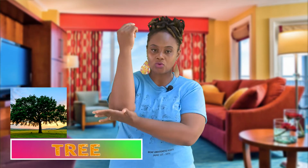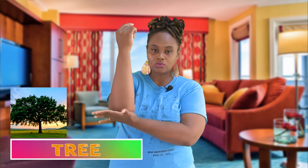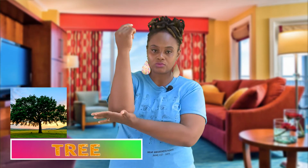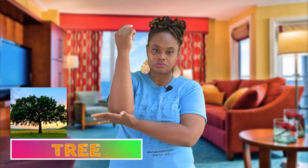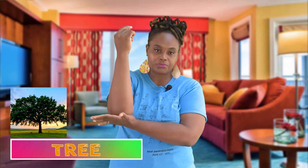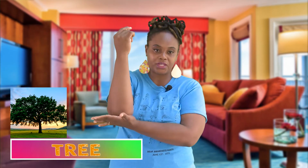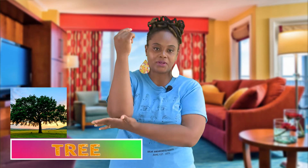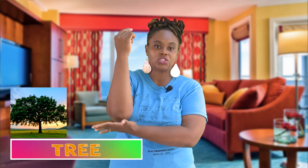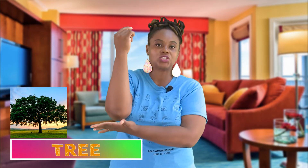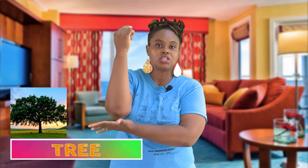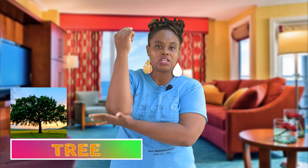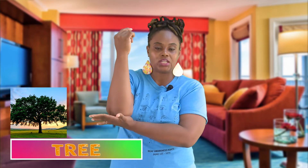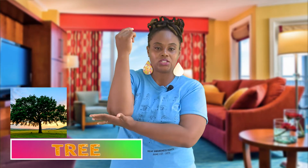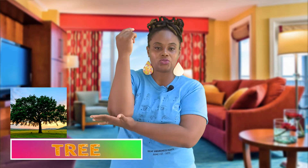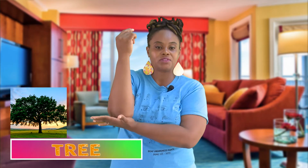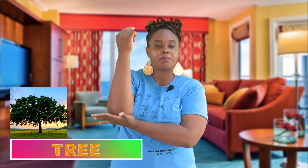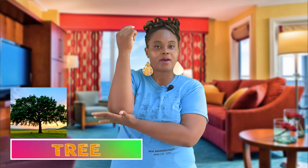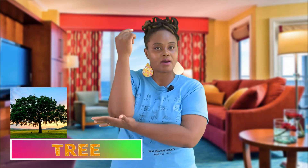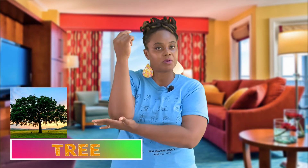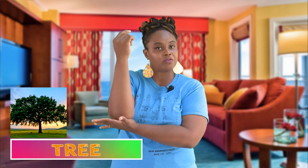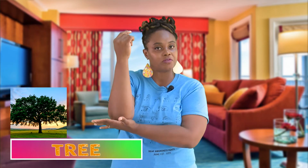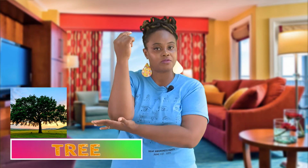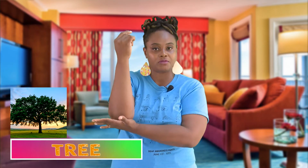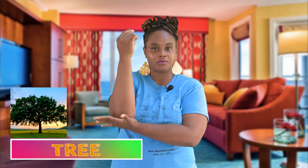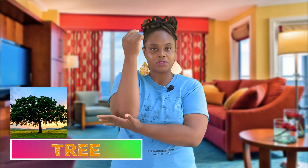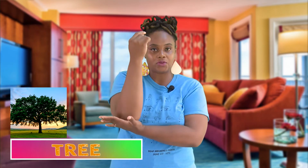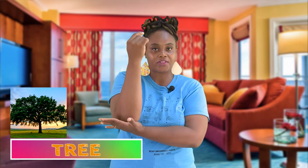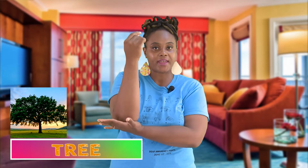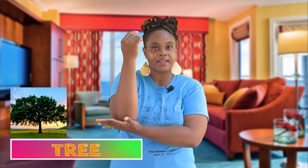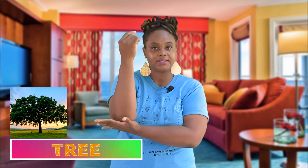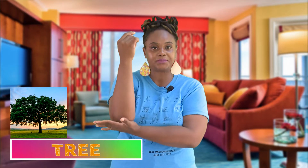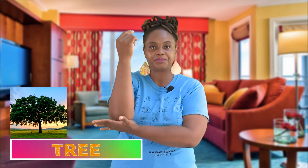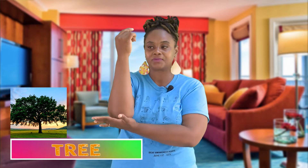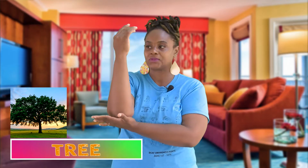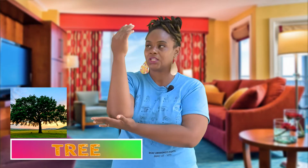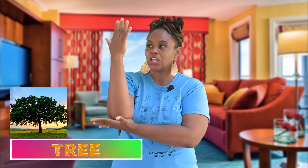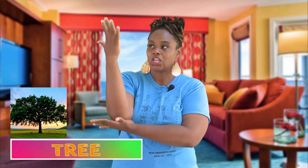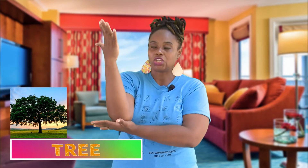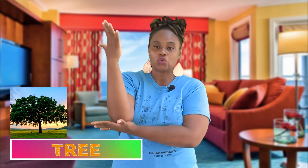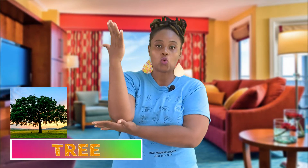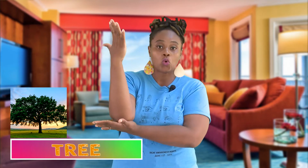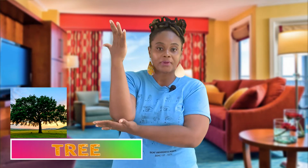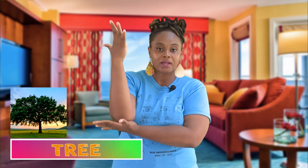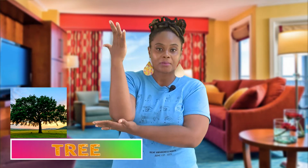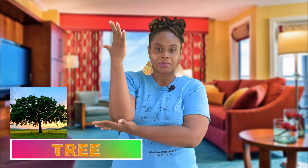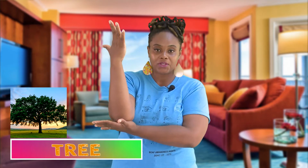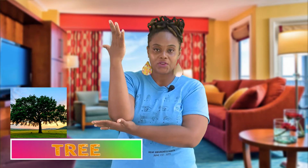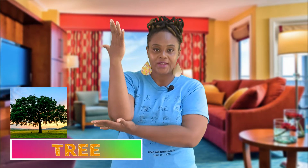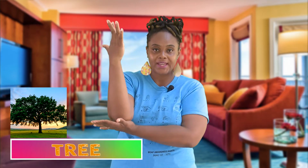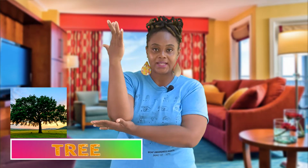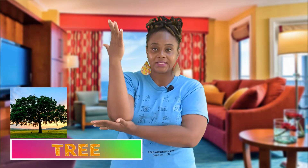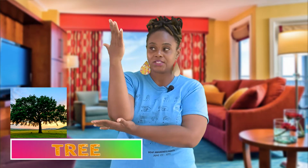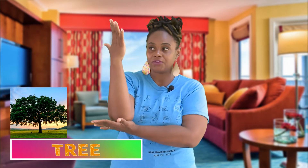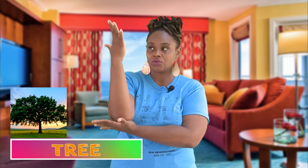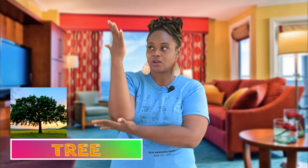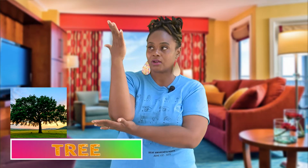elbow pretty much into the palm of your other hand. You open up your hand as if you